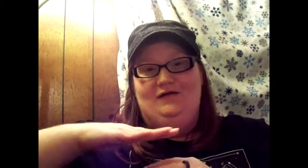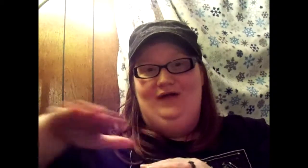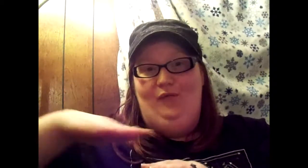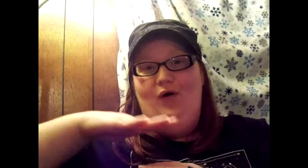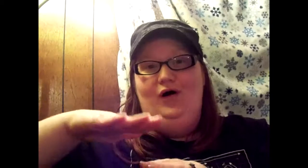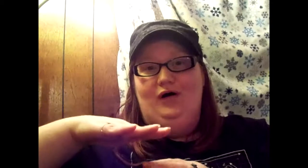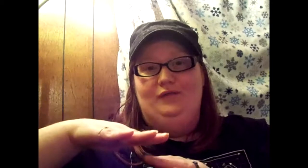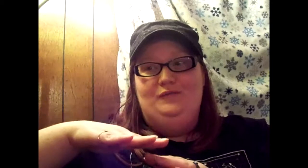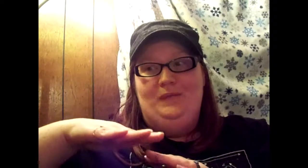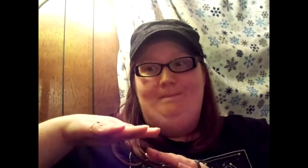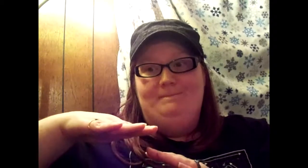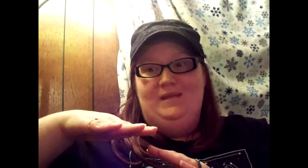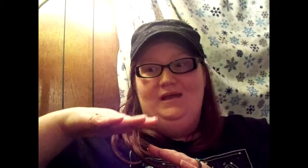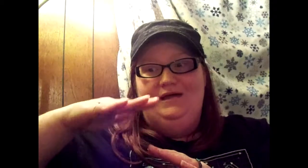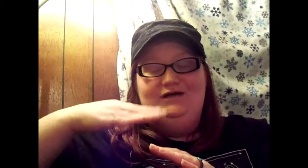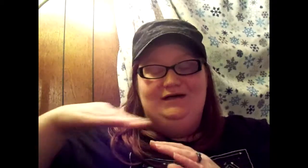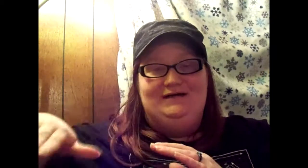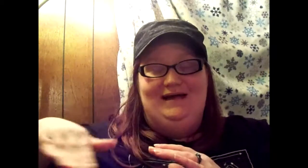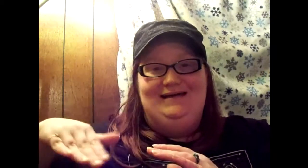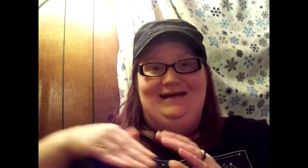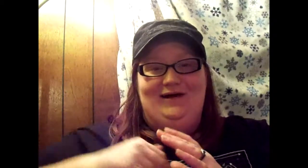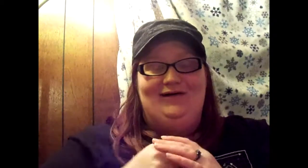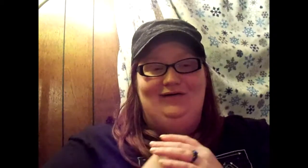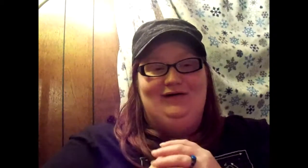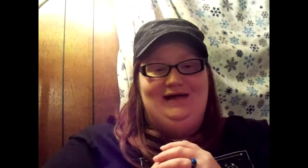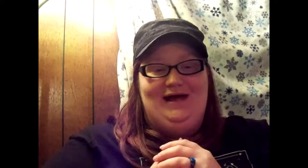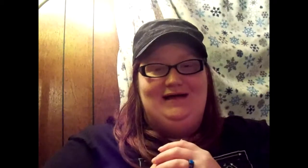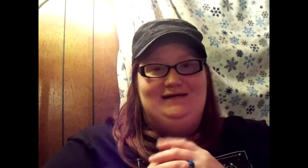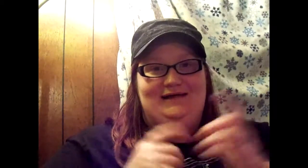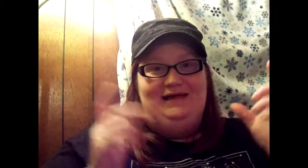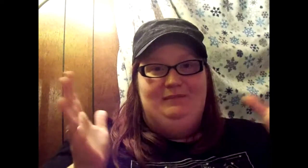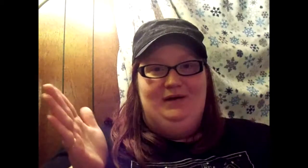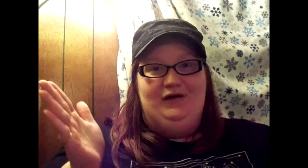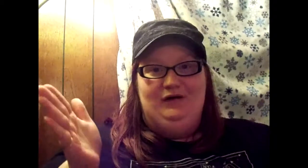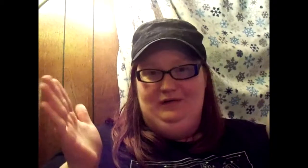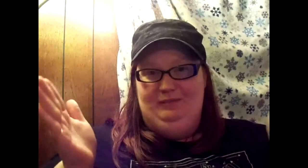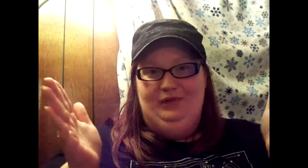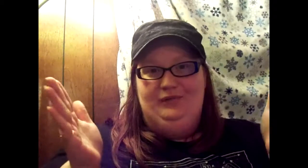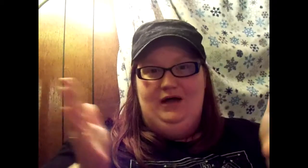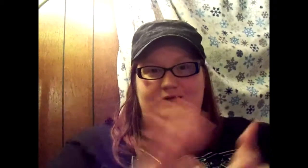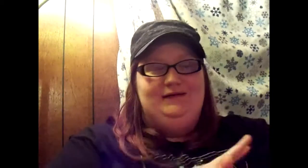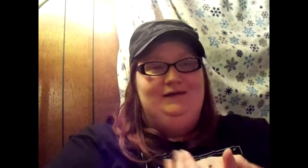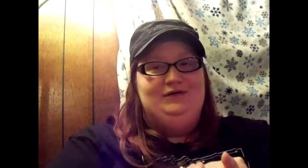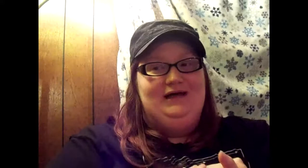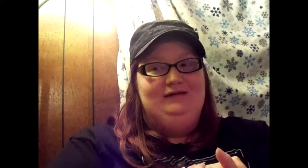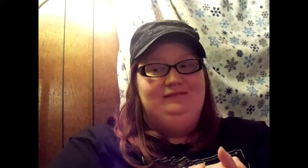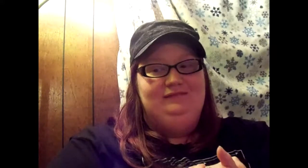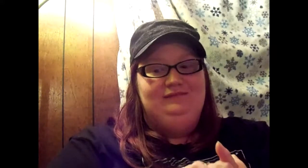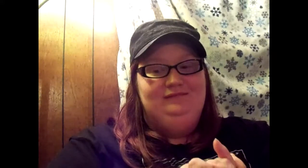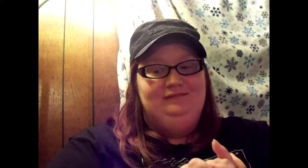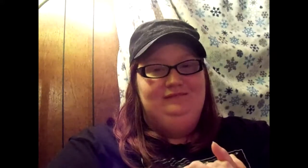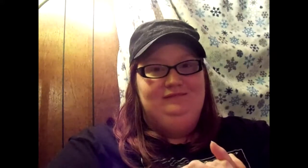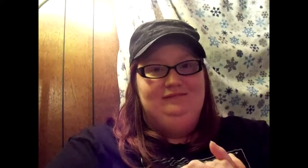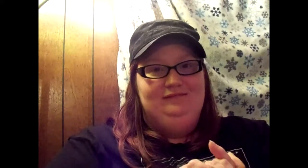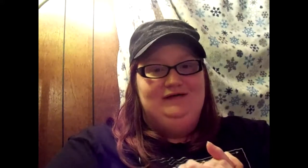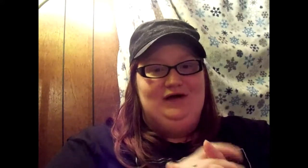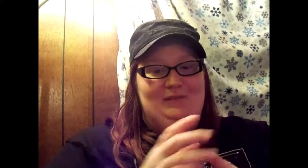that wall. He's standing there looking at the bigger blue guns. I'm just like, so I'm putting up